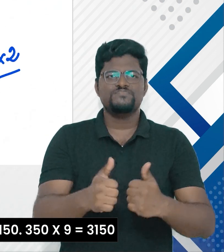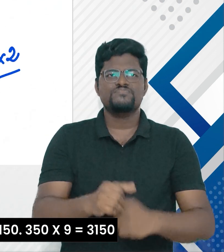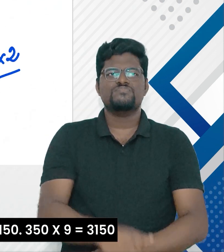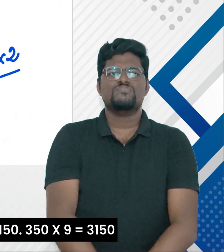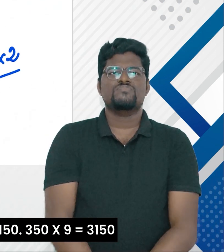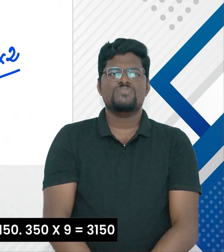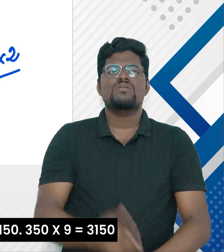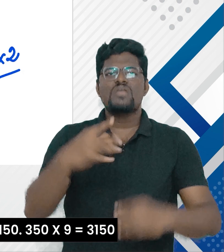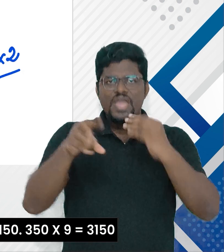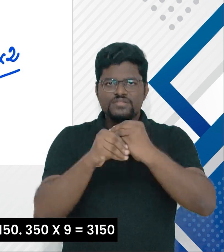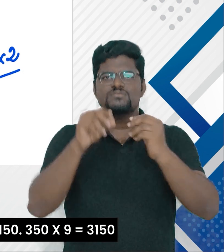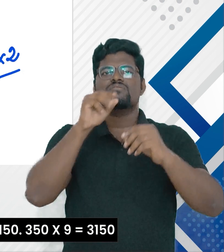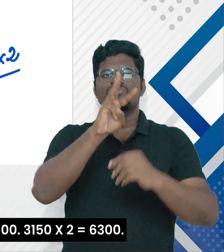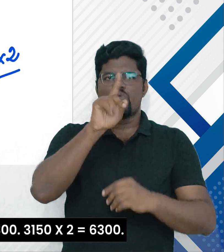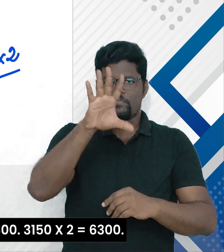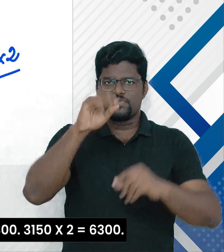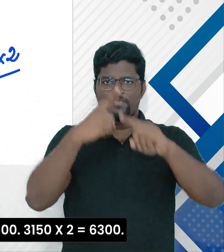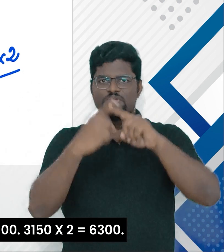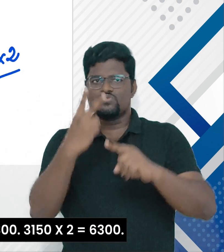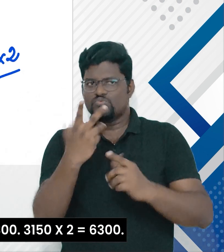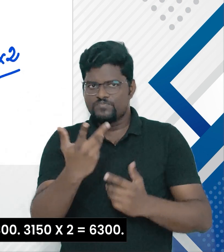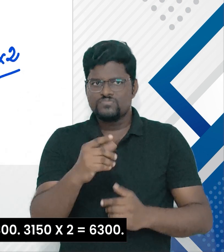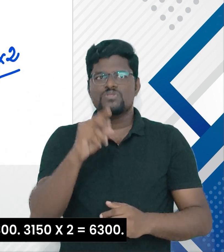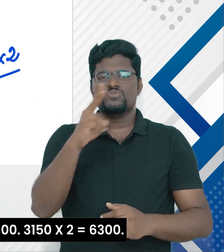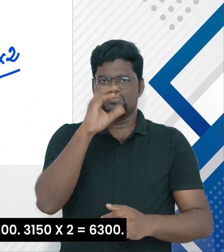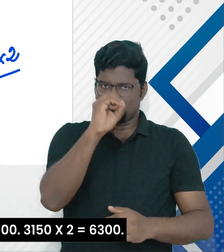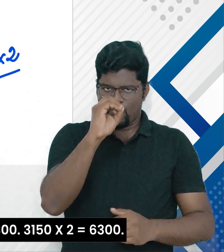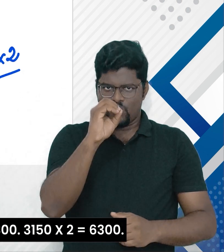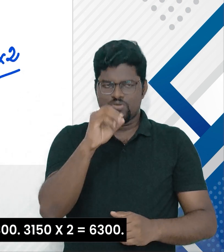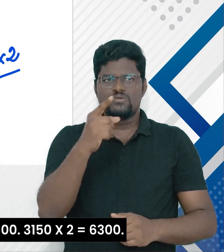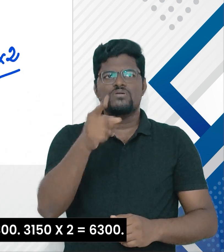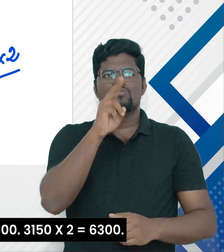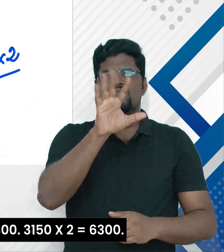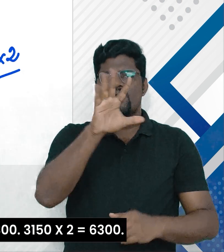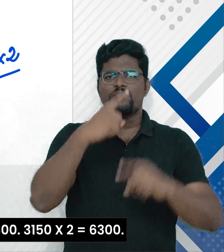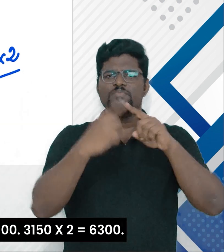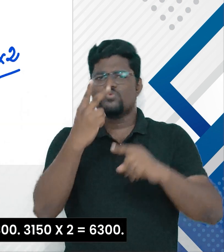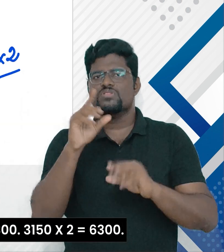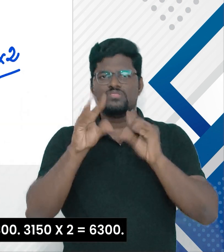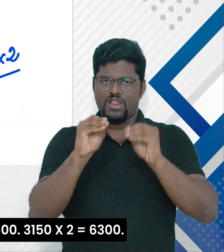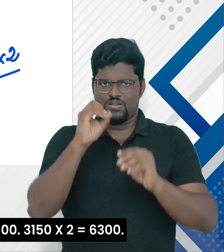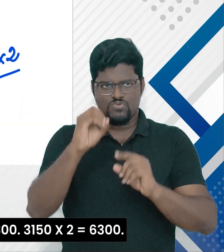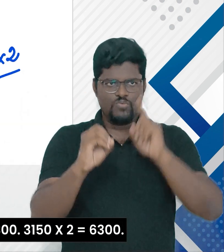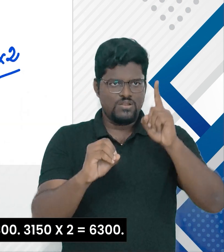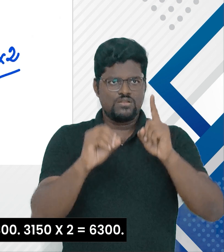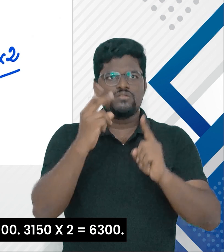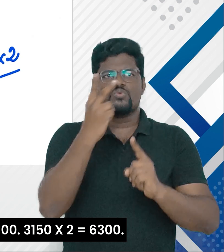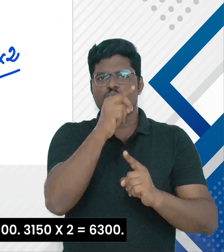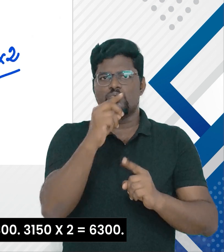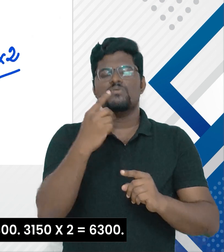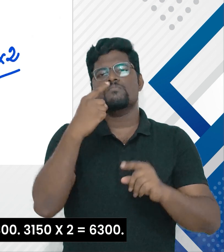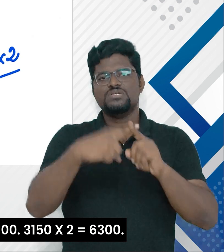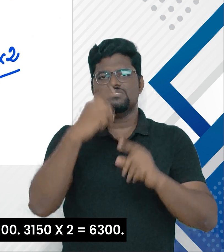31 and remaining 2. So 200, 5 twos are 10, remaining 1, 1 2 is